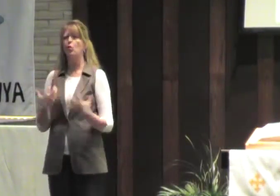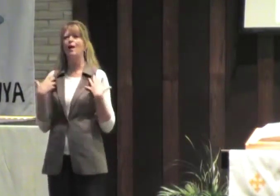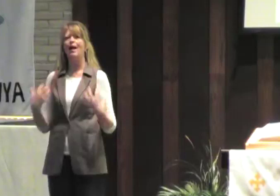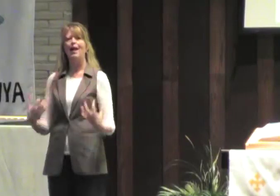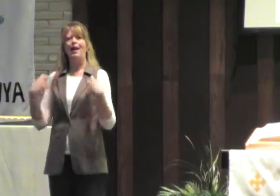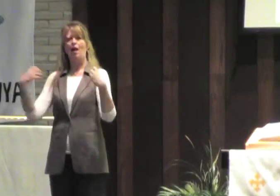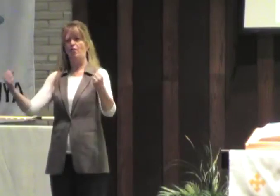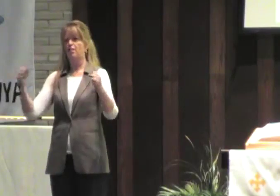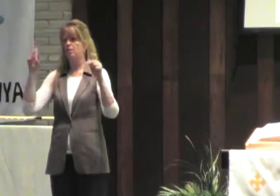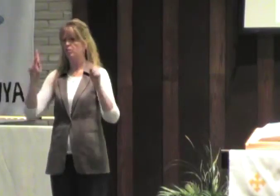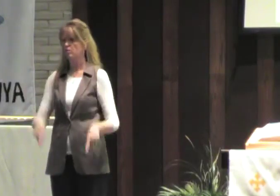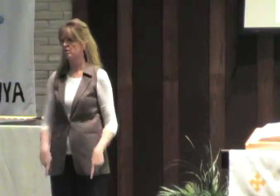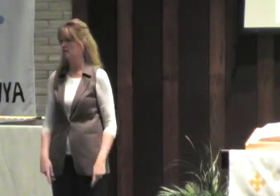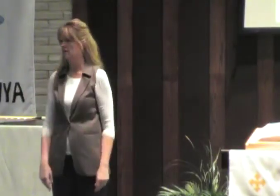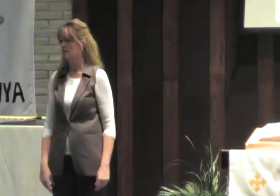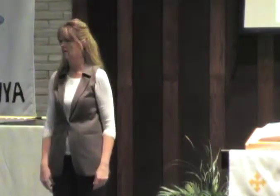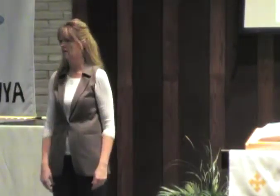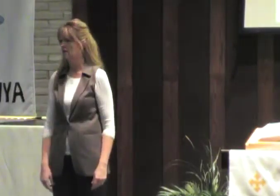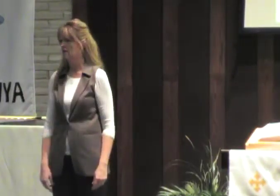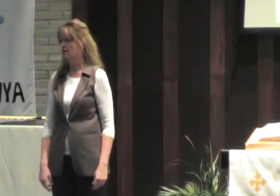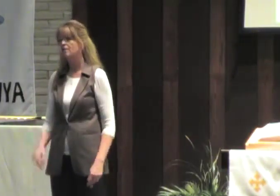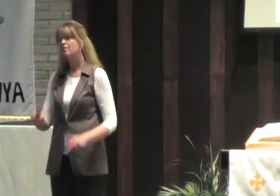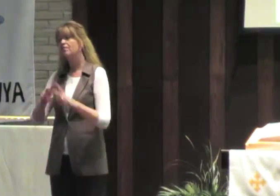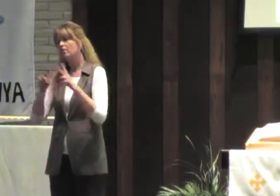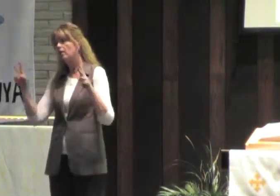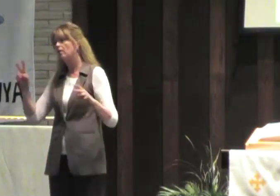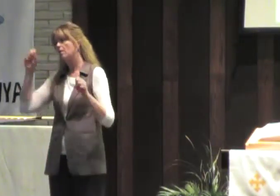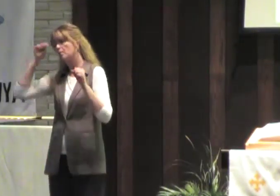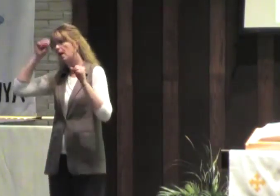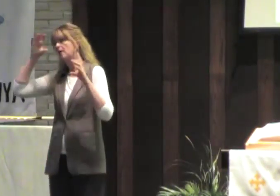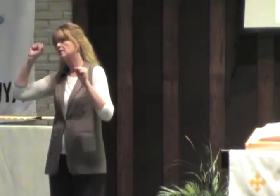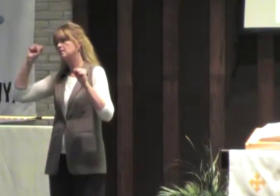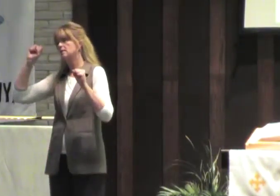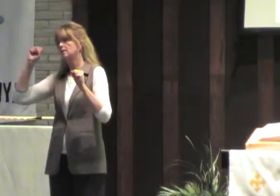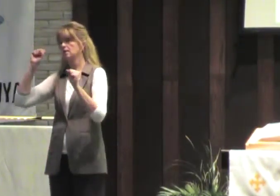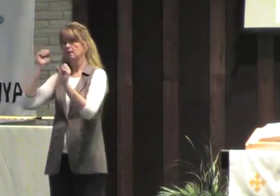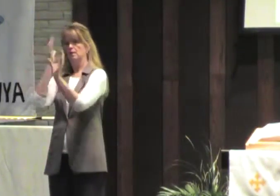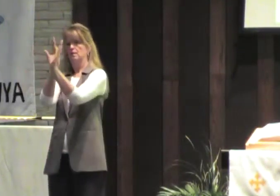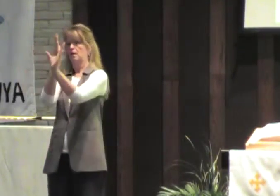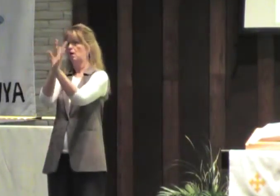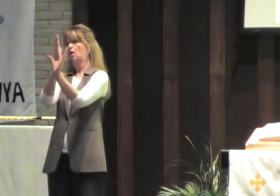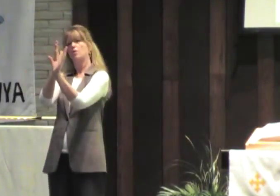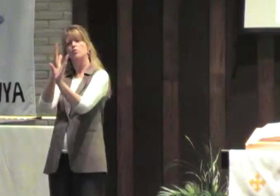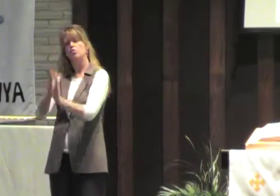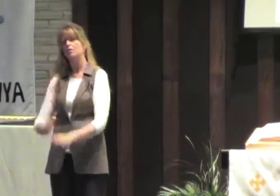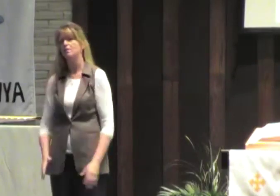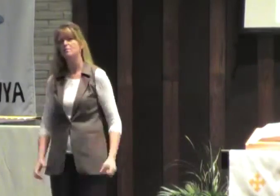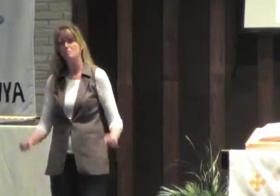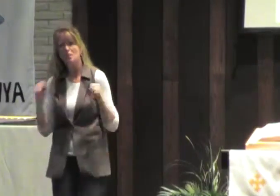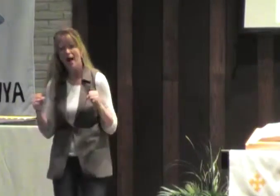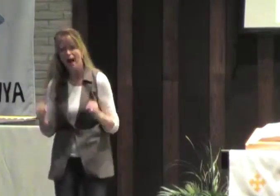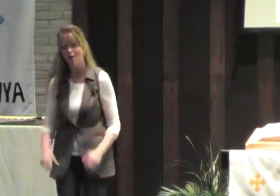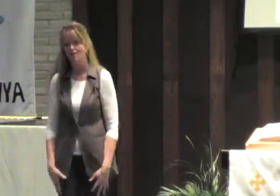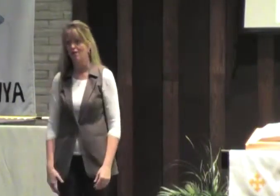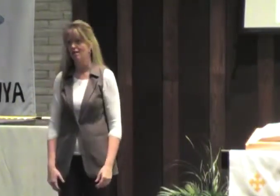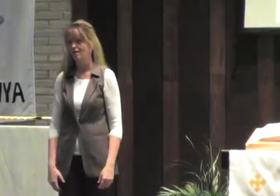transforming into a new, healthier person. It's very amazing. It's